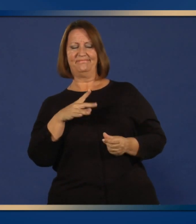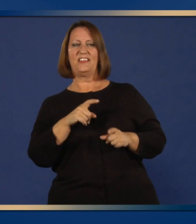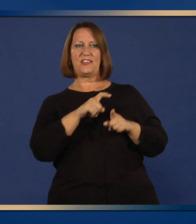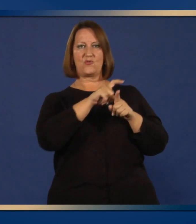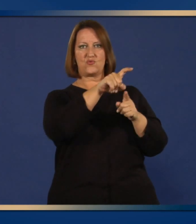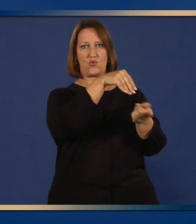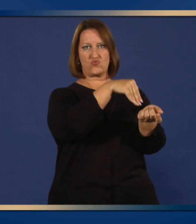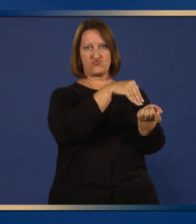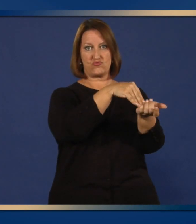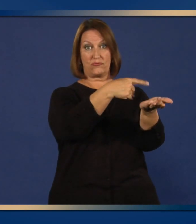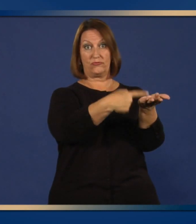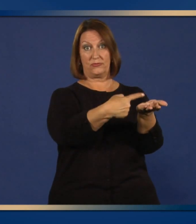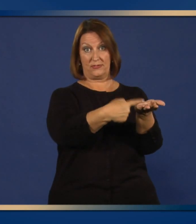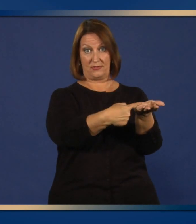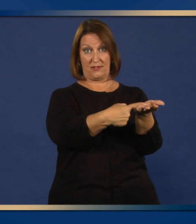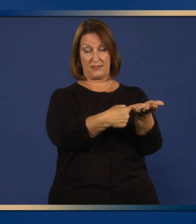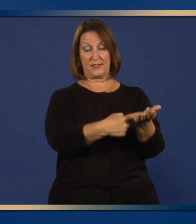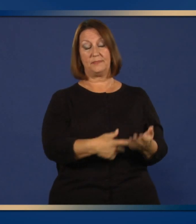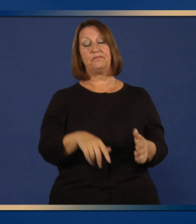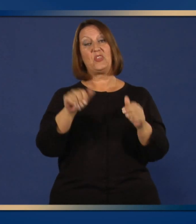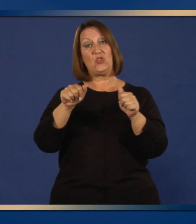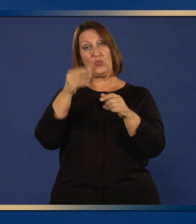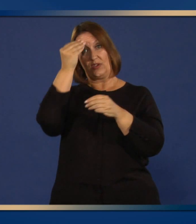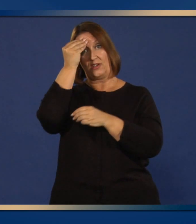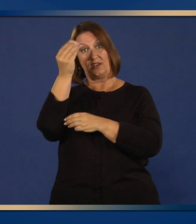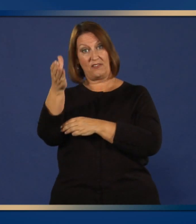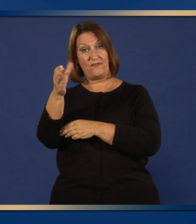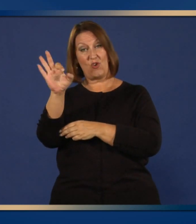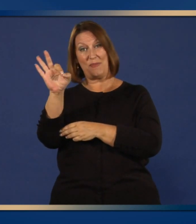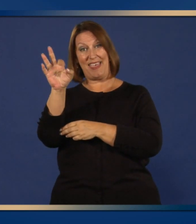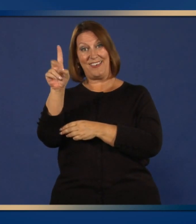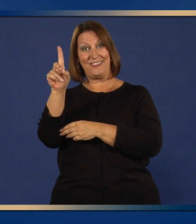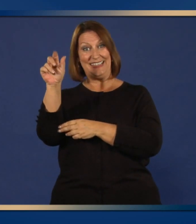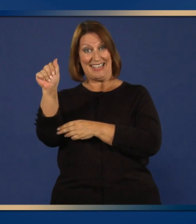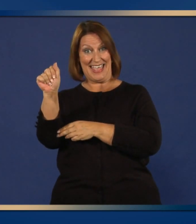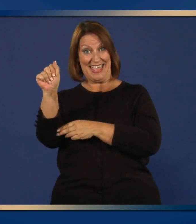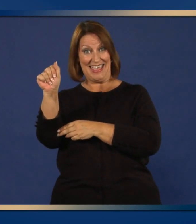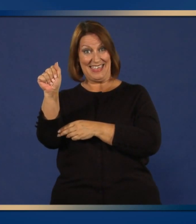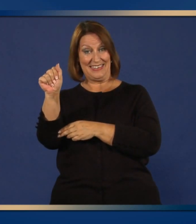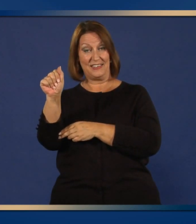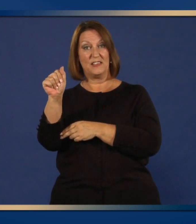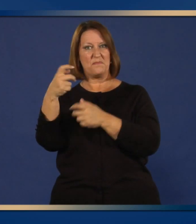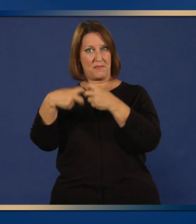Report side effects to FDA MedWatch at